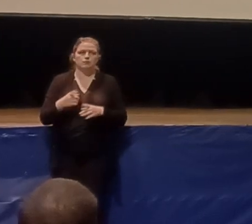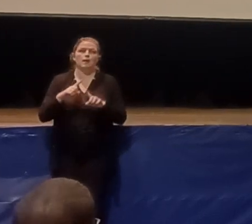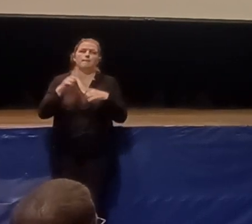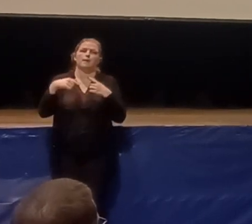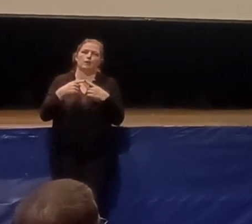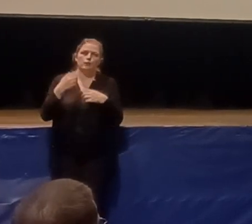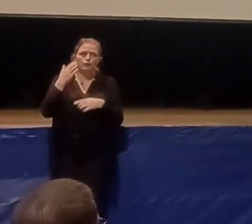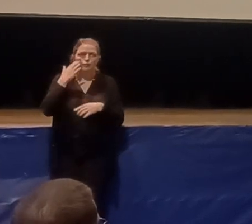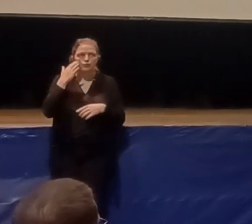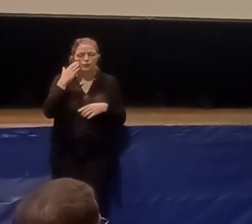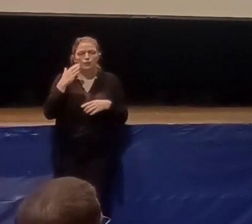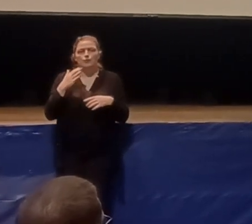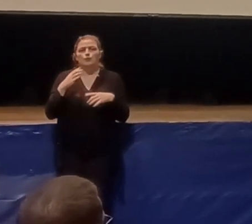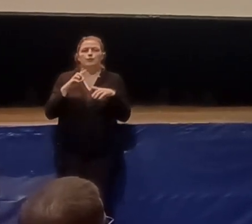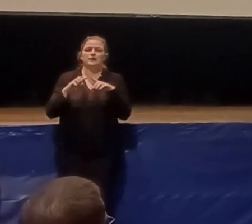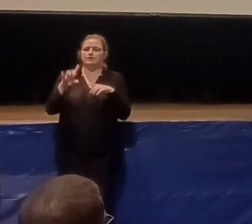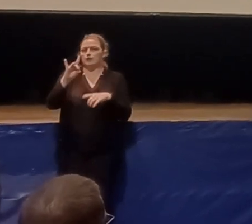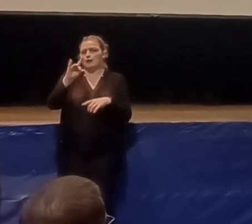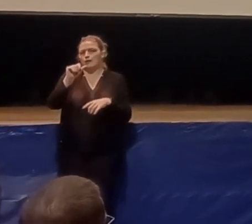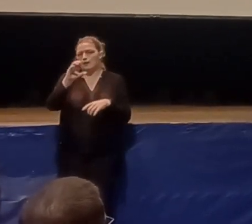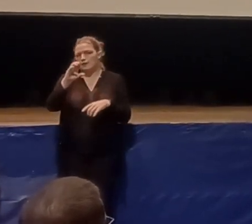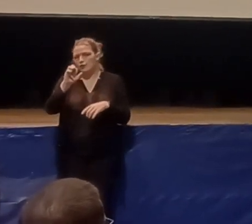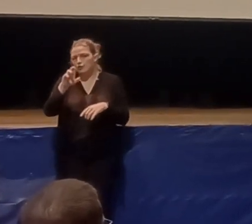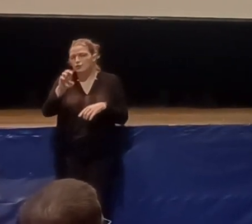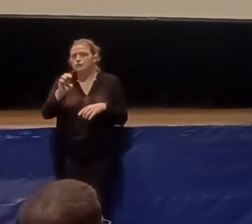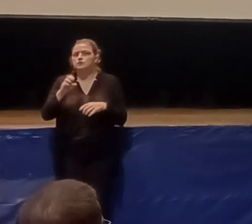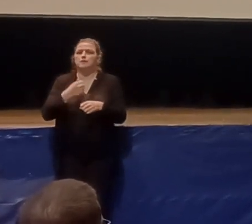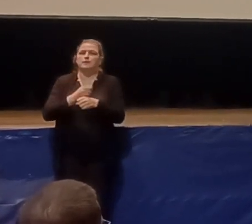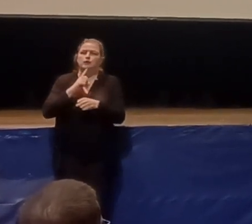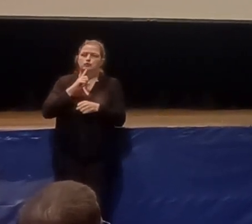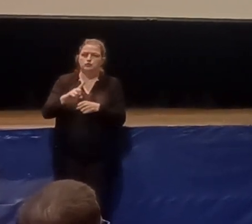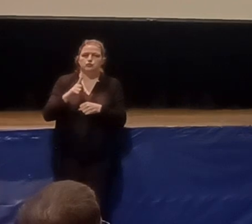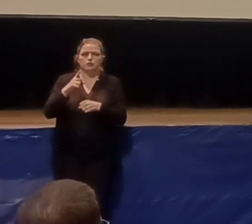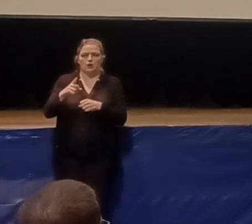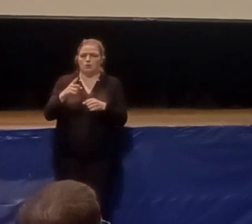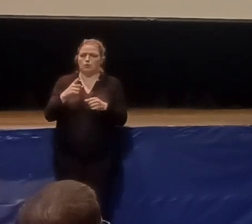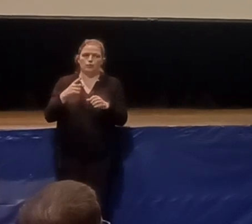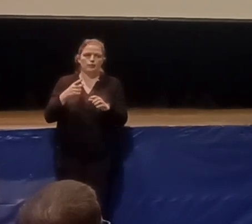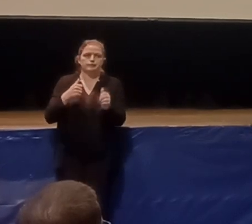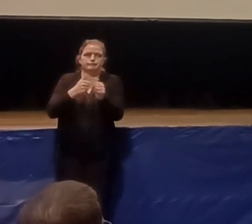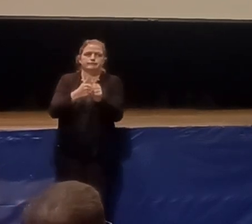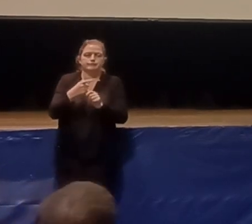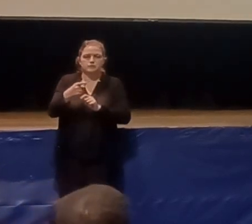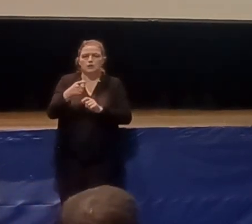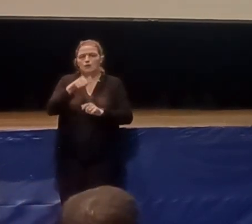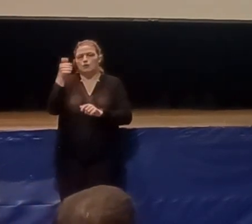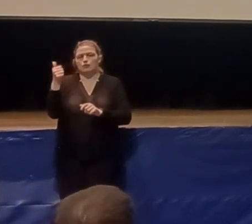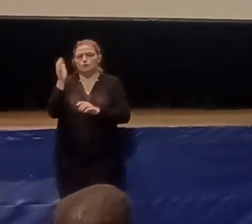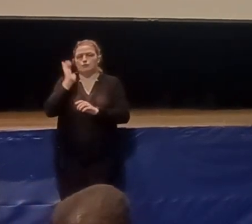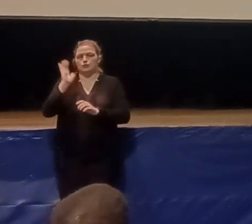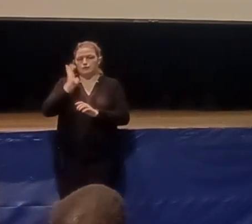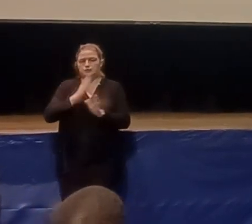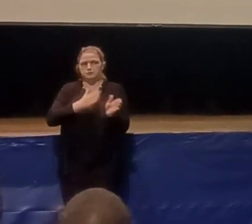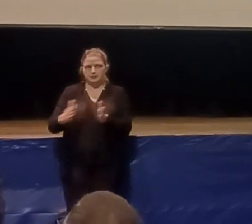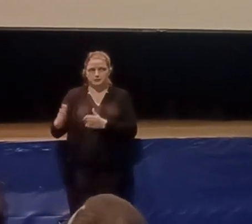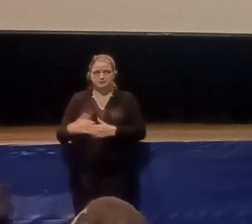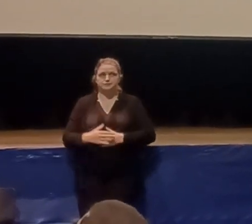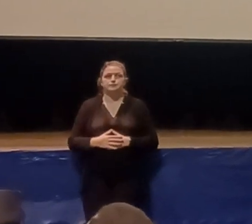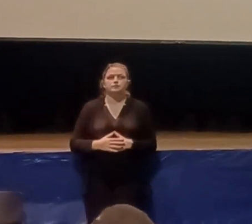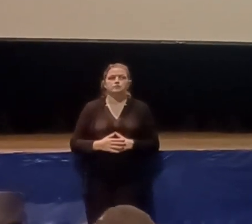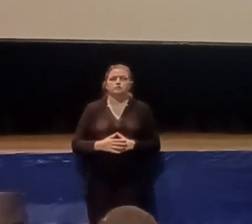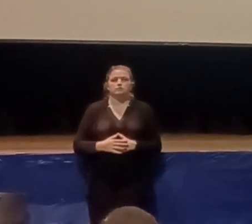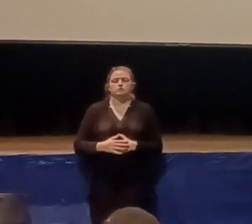about those 8 acres really being able to meet a lot of the previous planning. So what we did is we